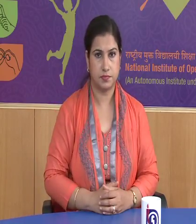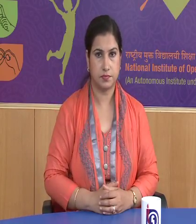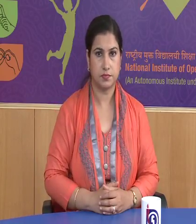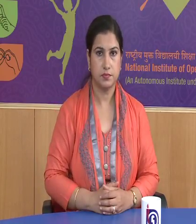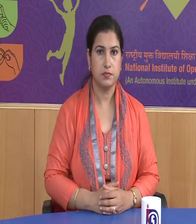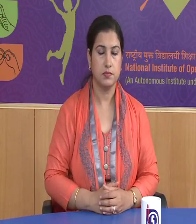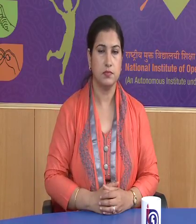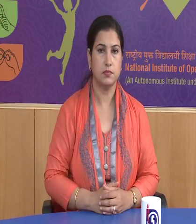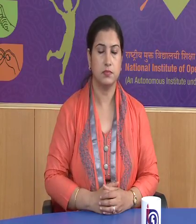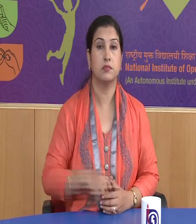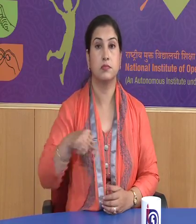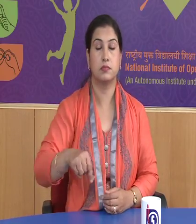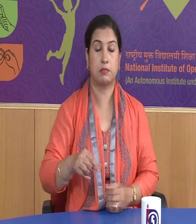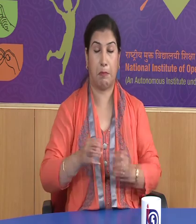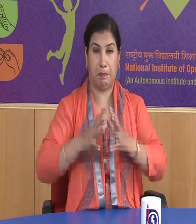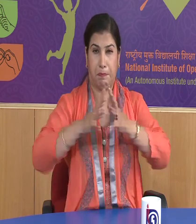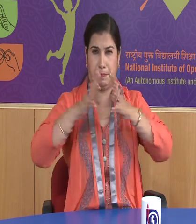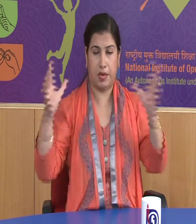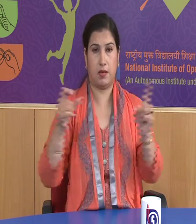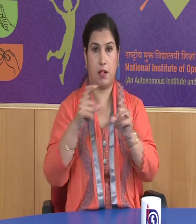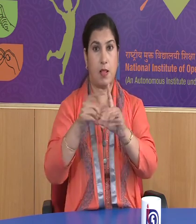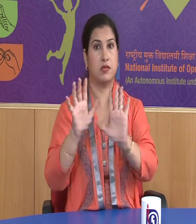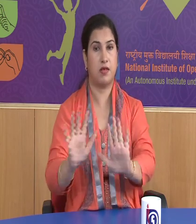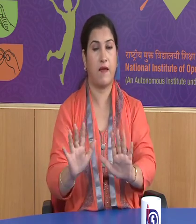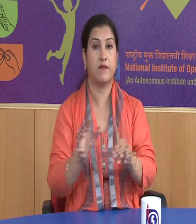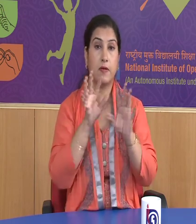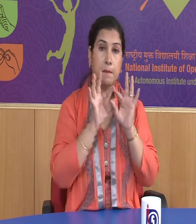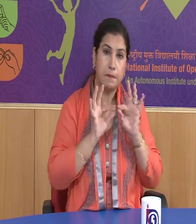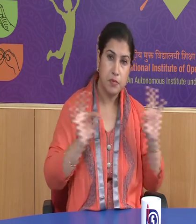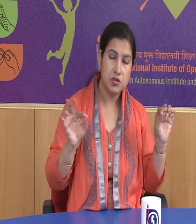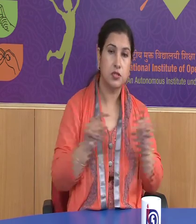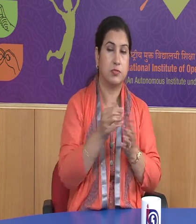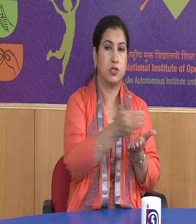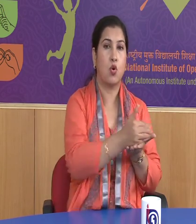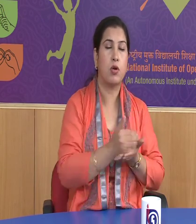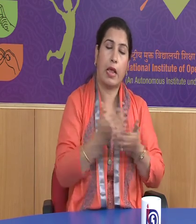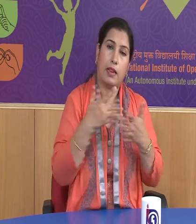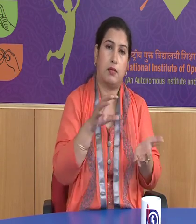This is a big danger to the peace and security of the country.